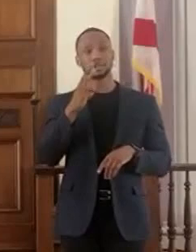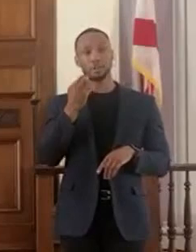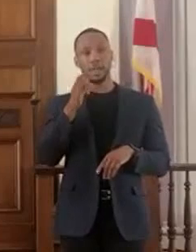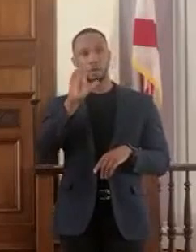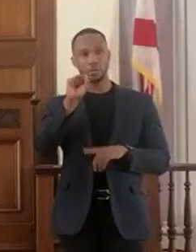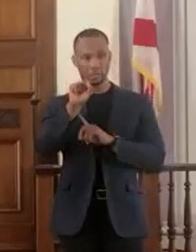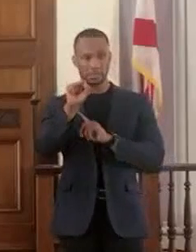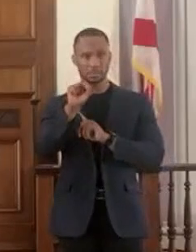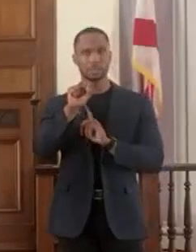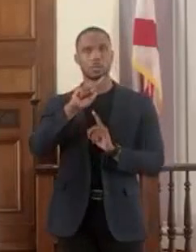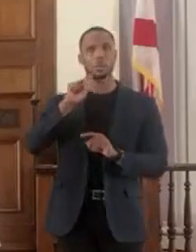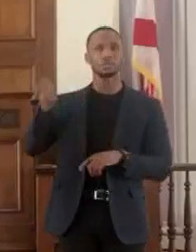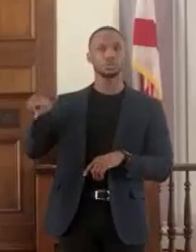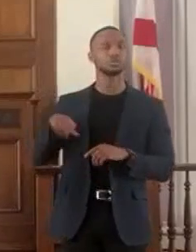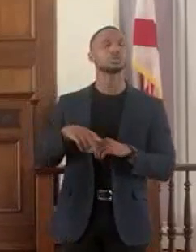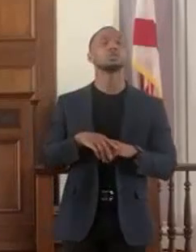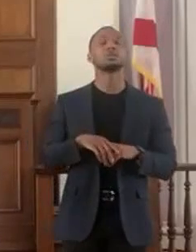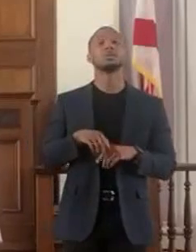Dr. Harris,